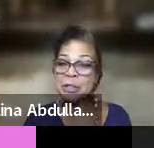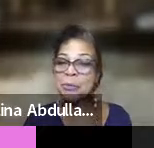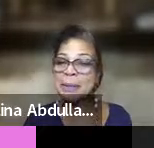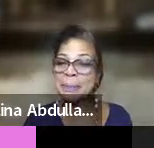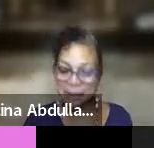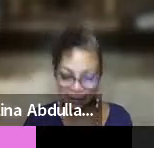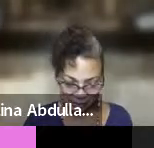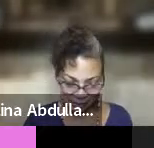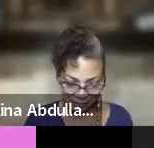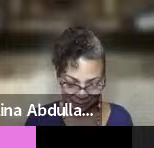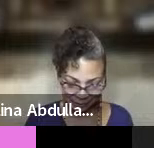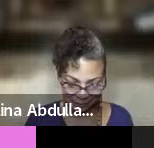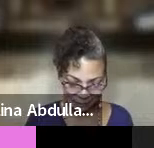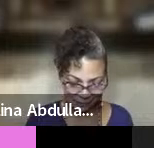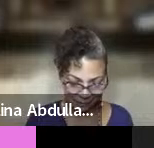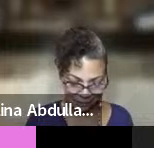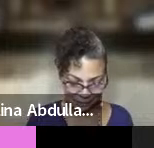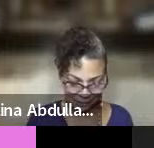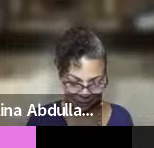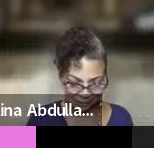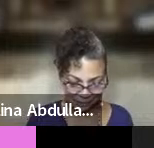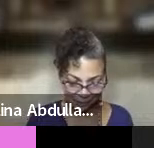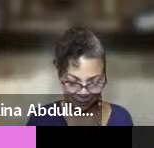fun human being